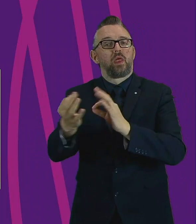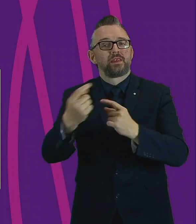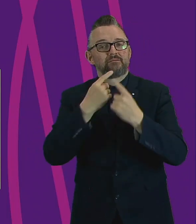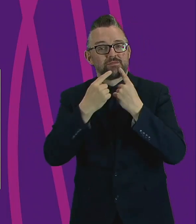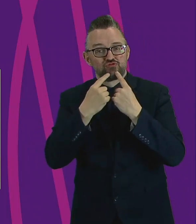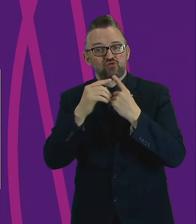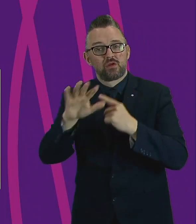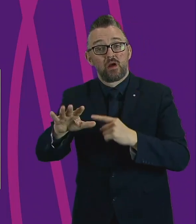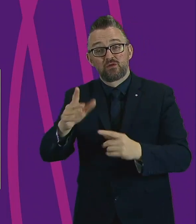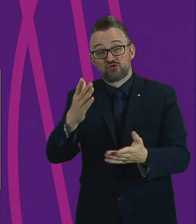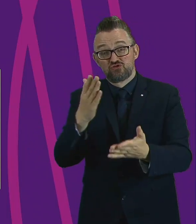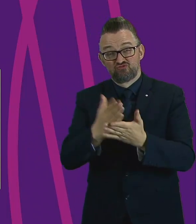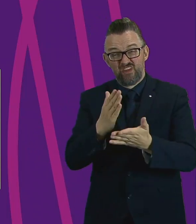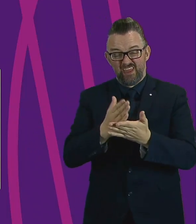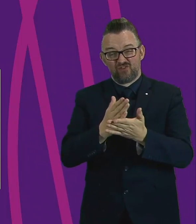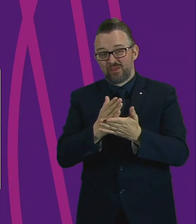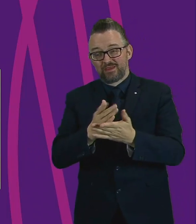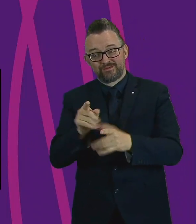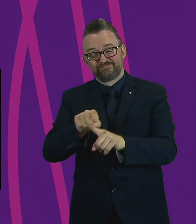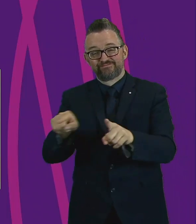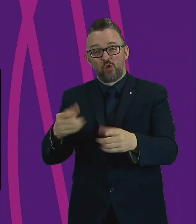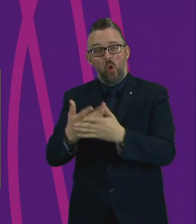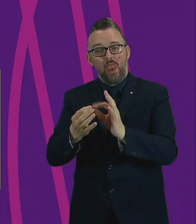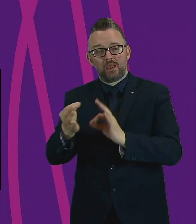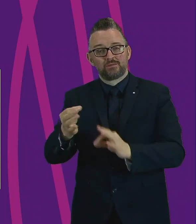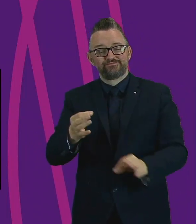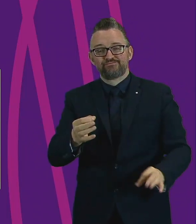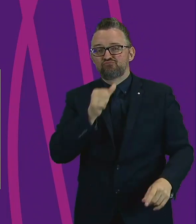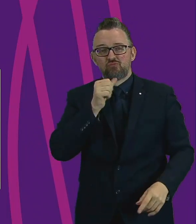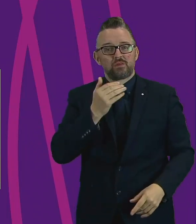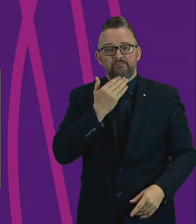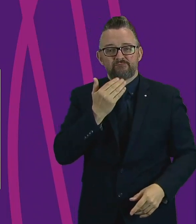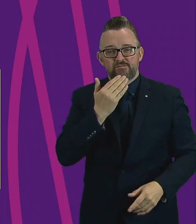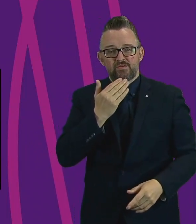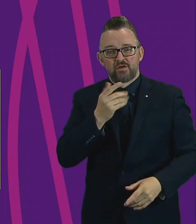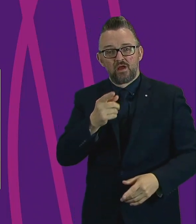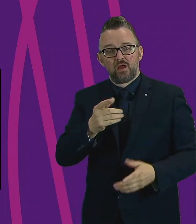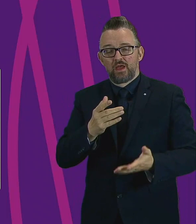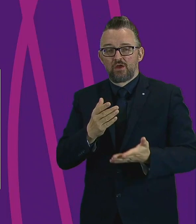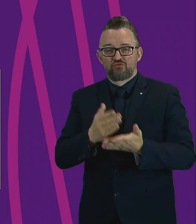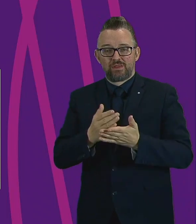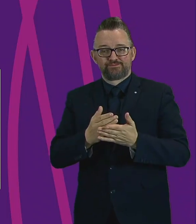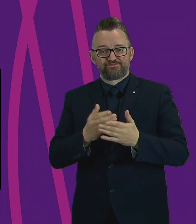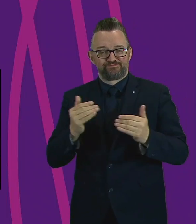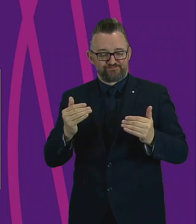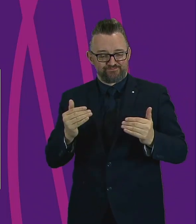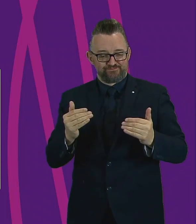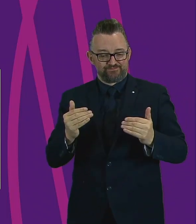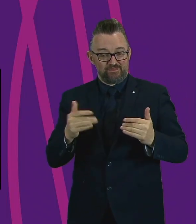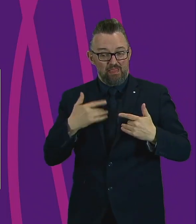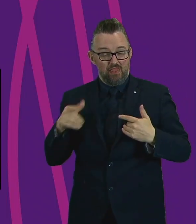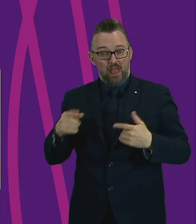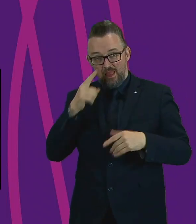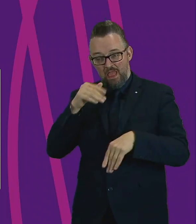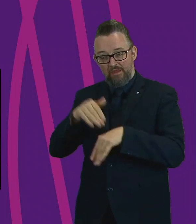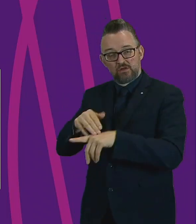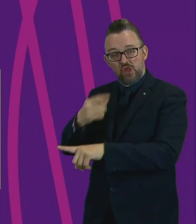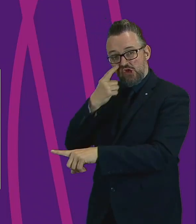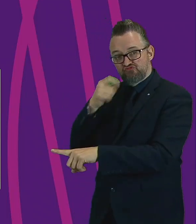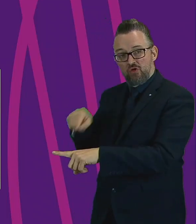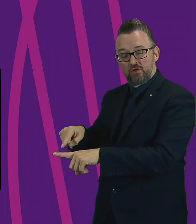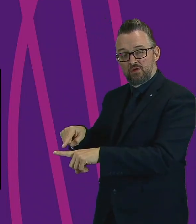possible. But they feel it is not enough, and they actually highlight the fact of the knock-on effect on both young people, their families,